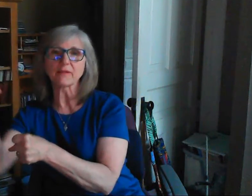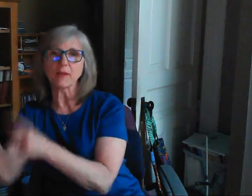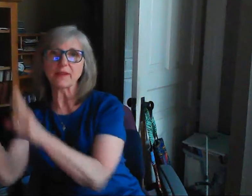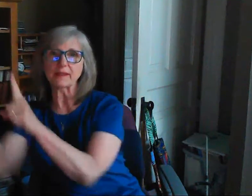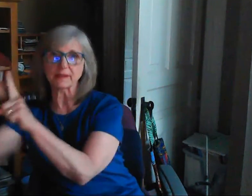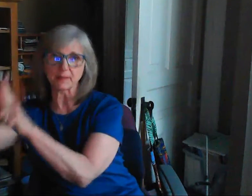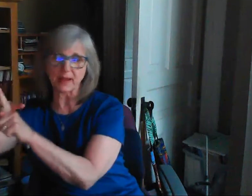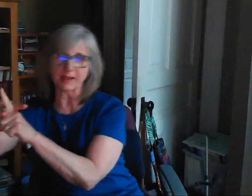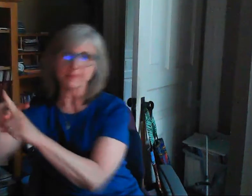fourth is apply.